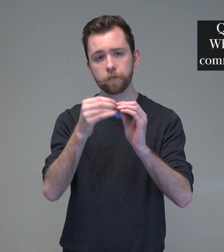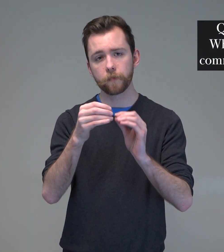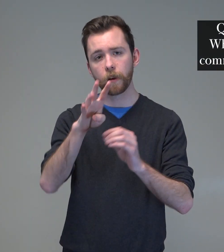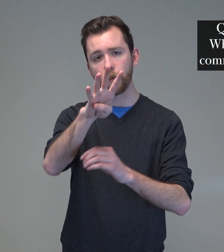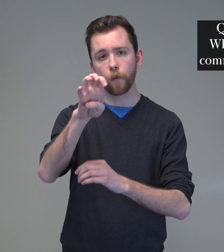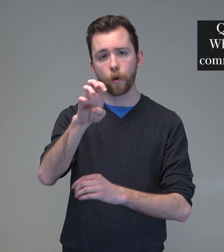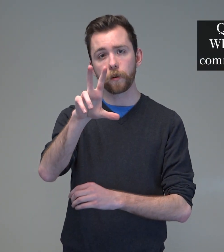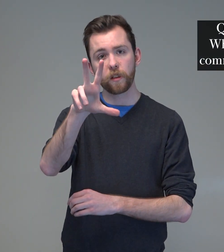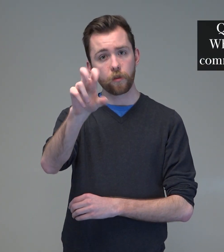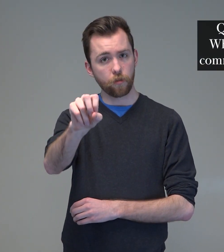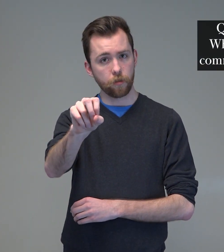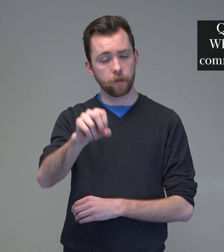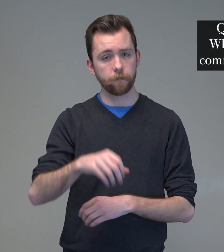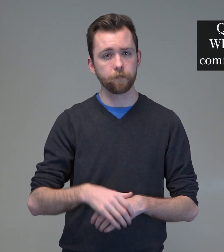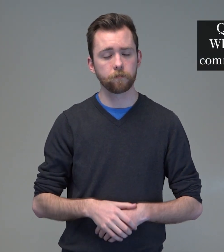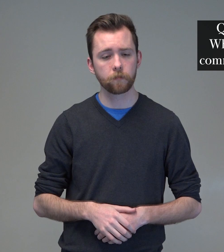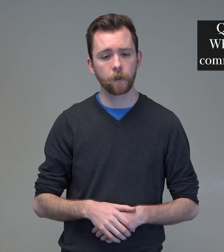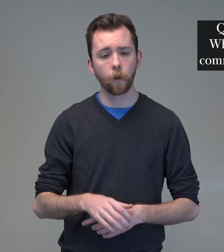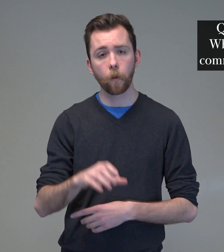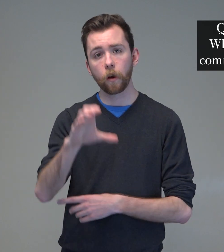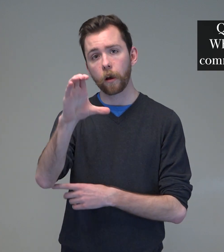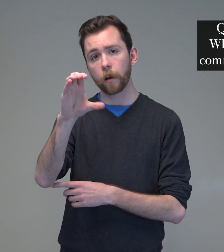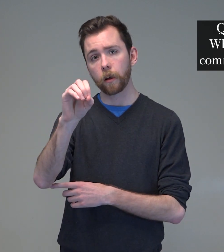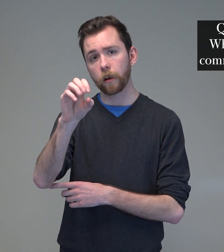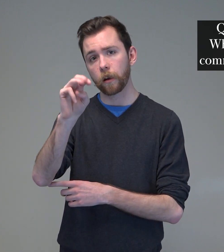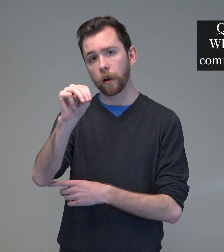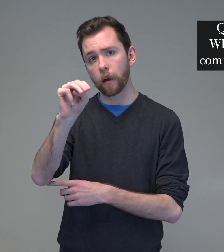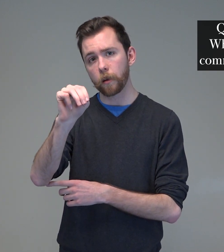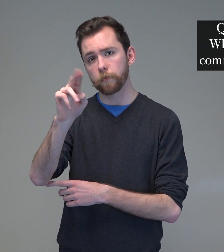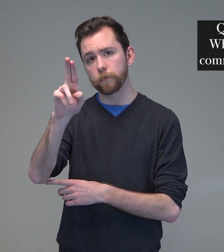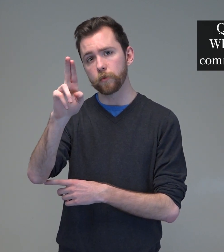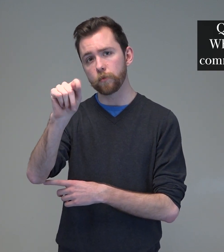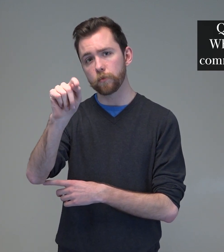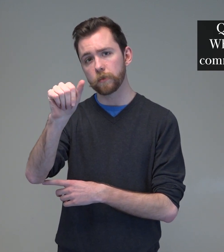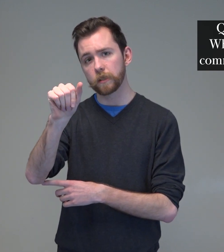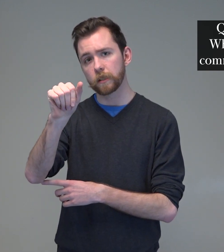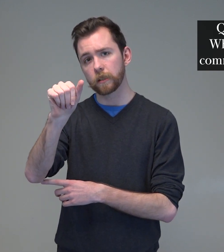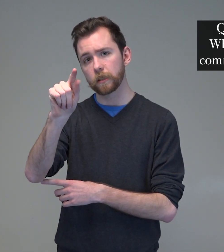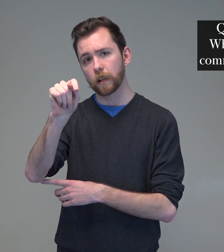Question 430. What is meant by commutative justice?